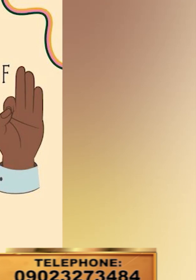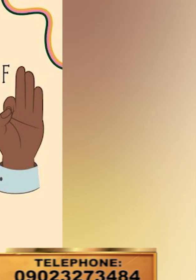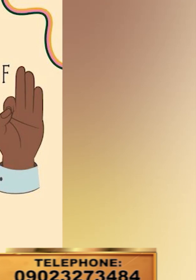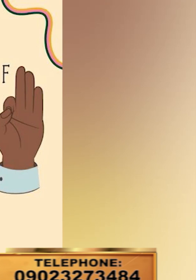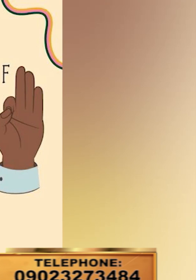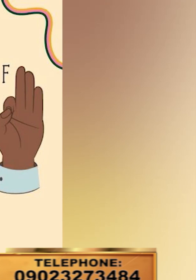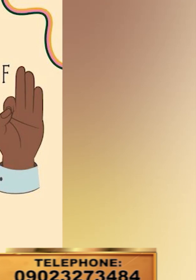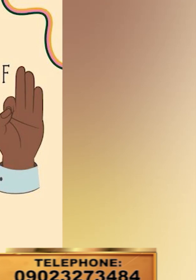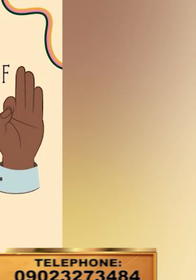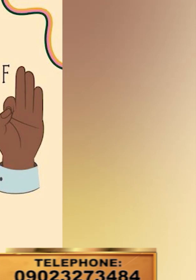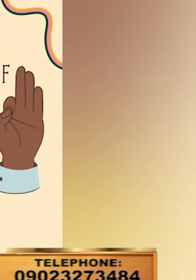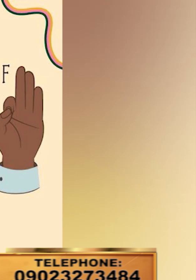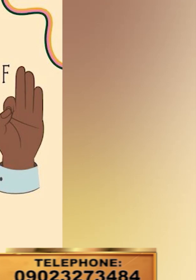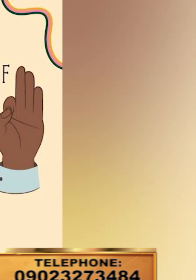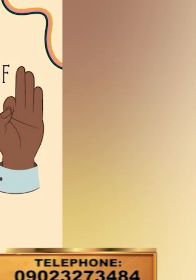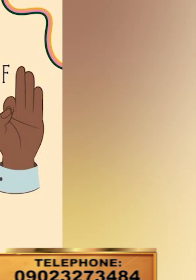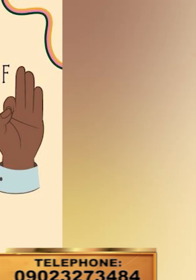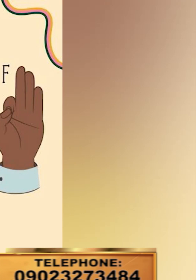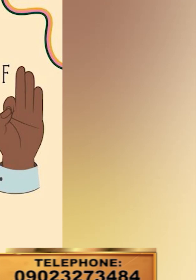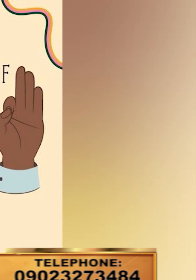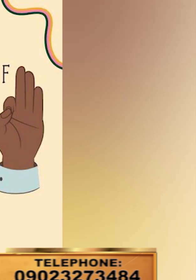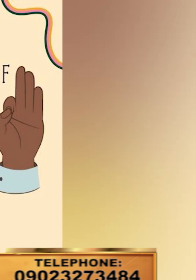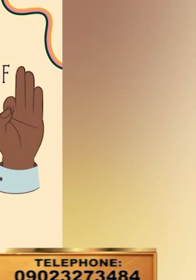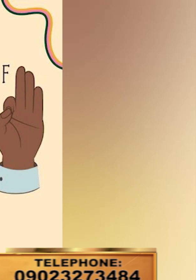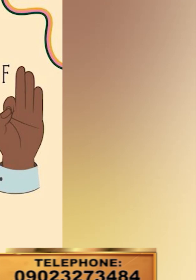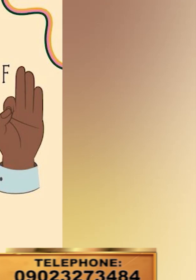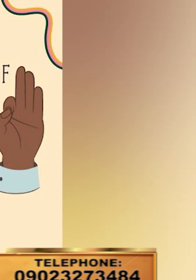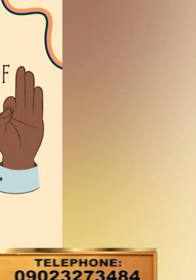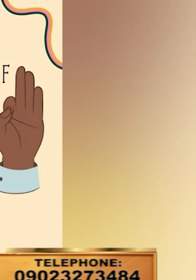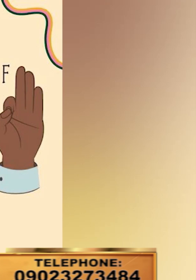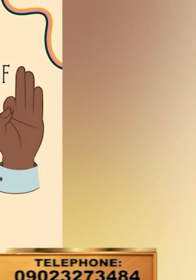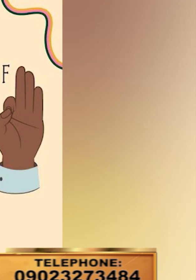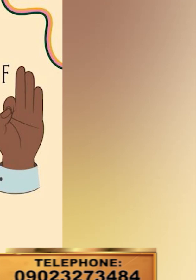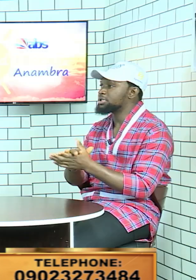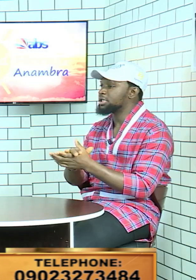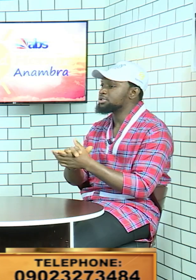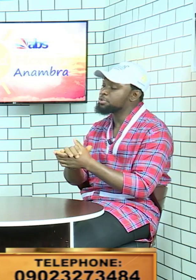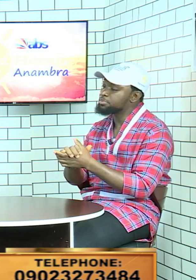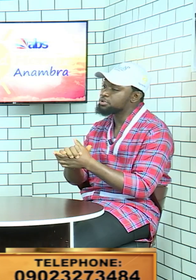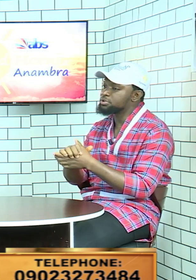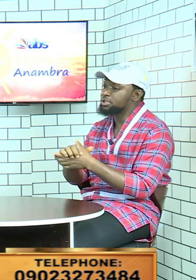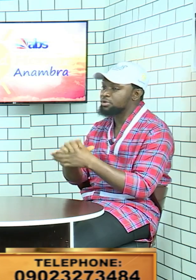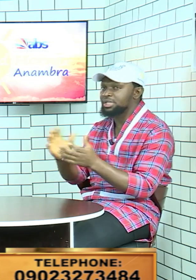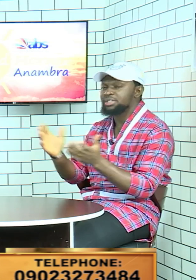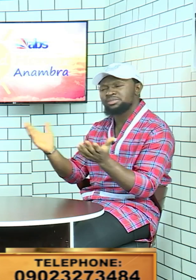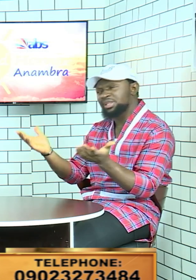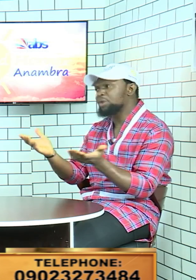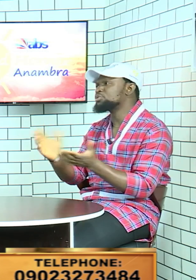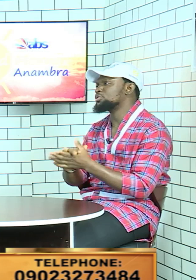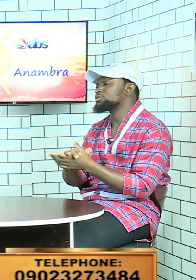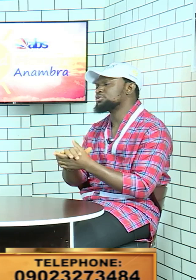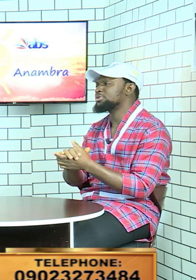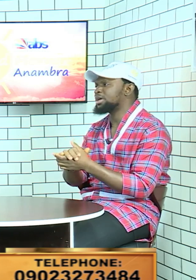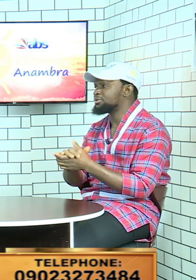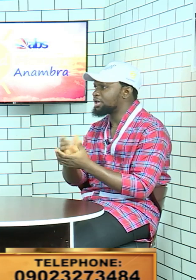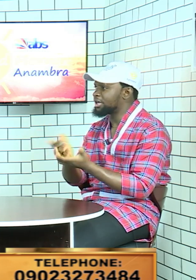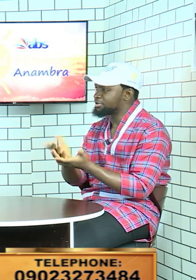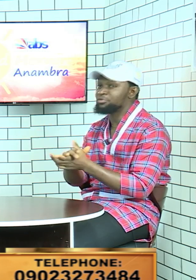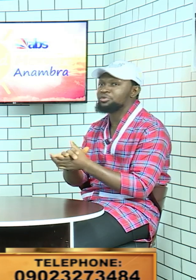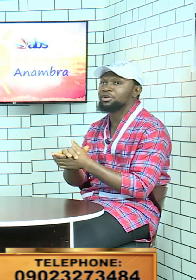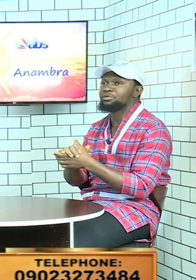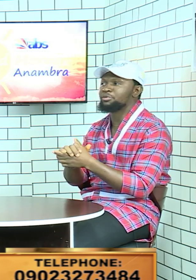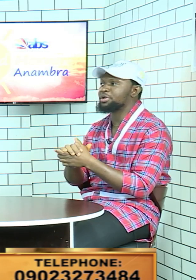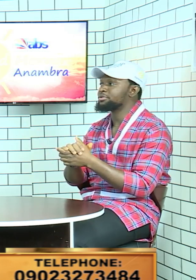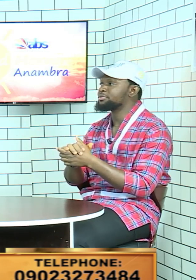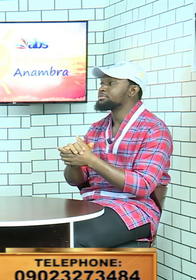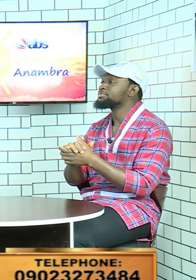us, which that's why we are, at least if they have provision of sign language interpreters in hospitals and all that, that could also cannot go